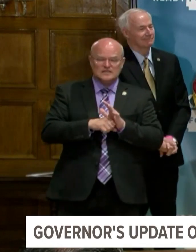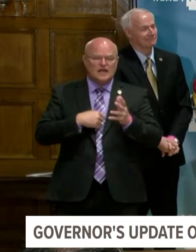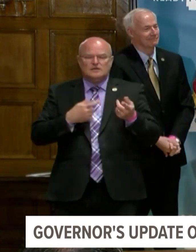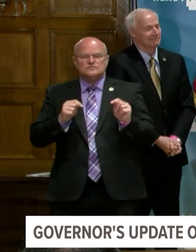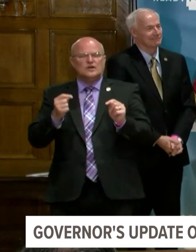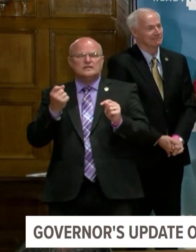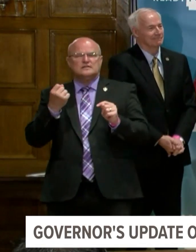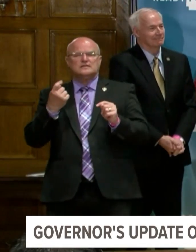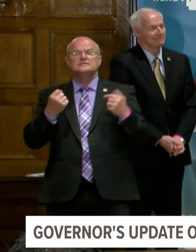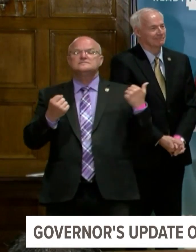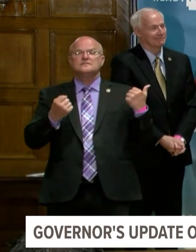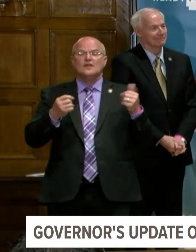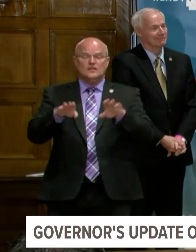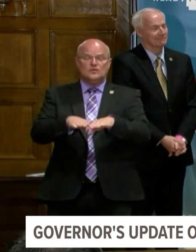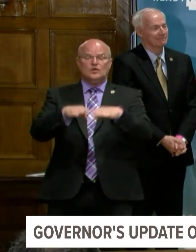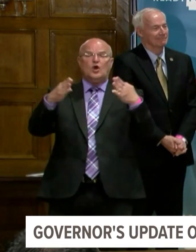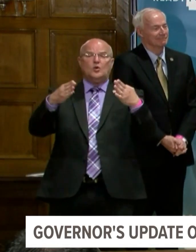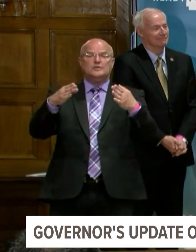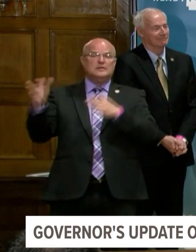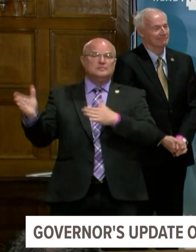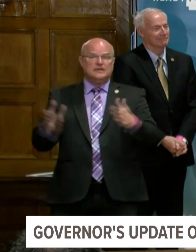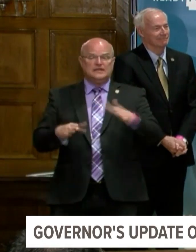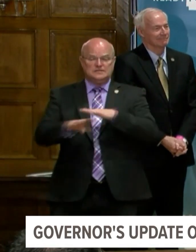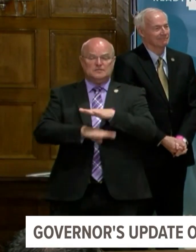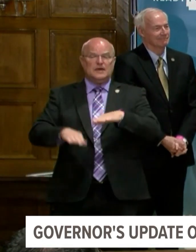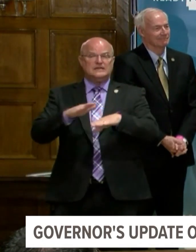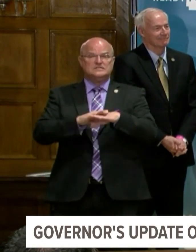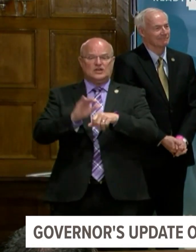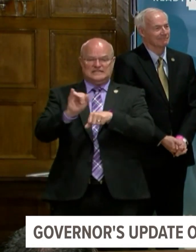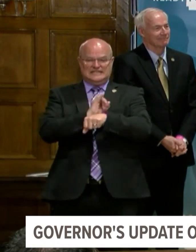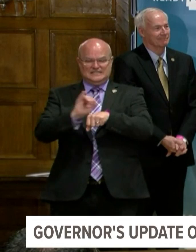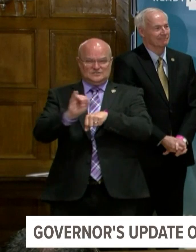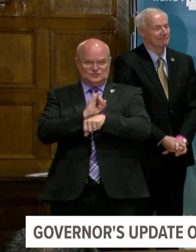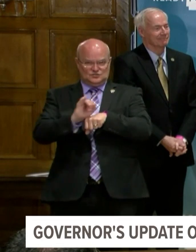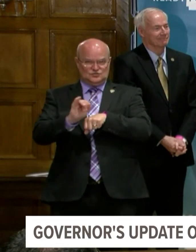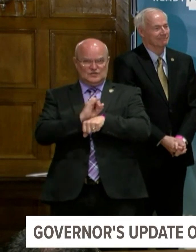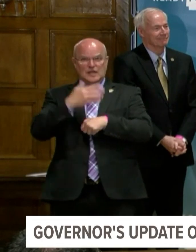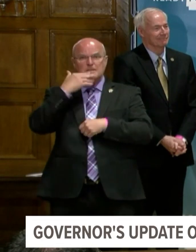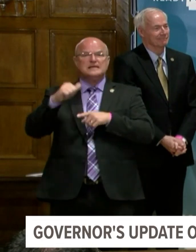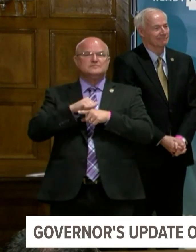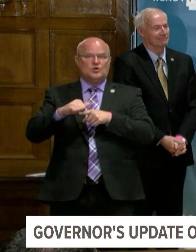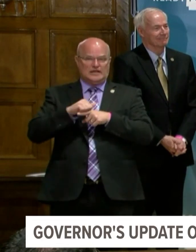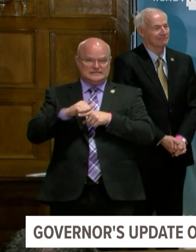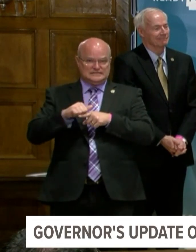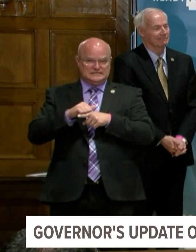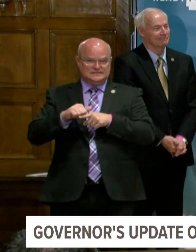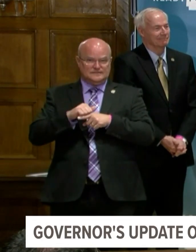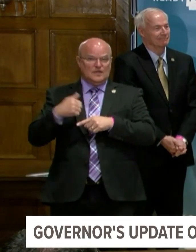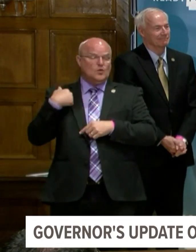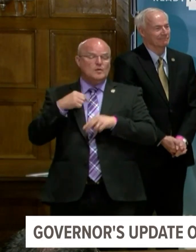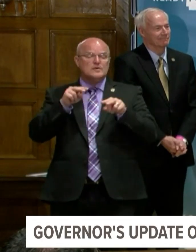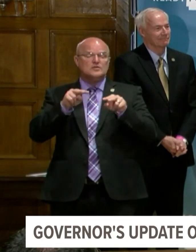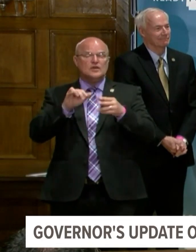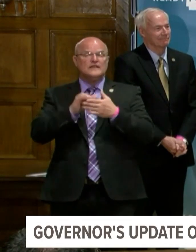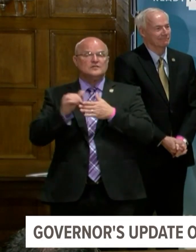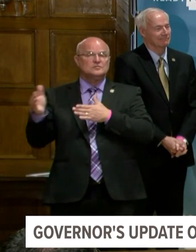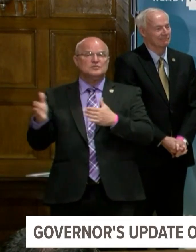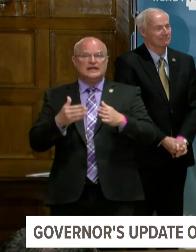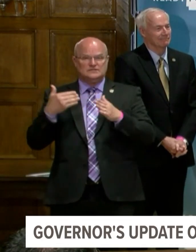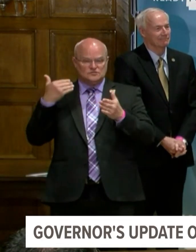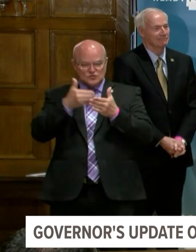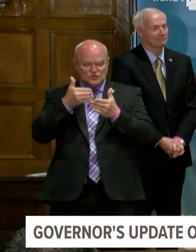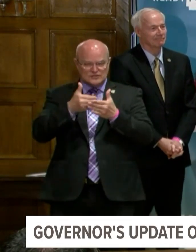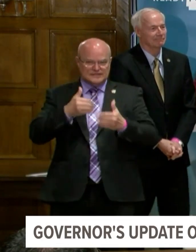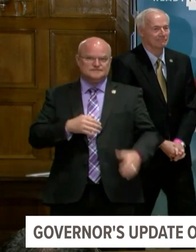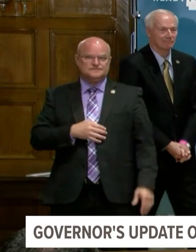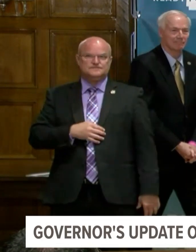trying to. Well, their reopening plans are based on industry best practices, and we'll be looking at those plans very